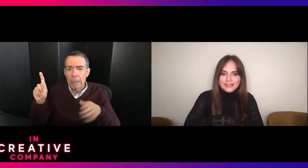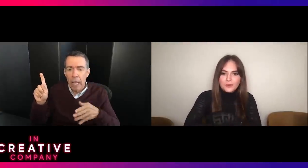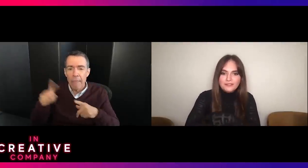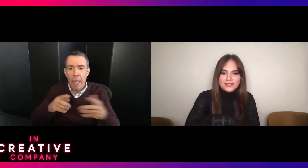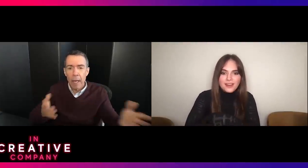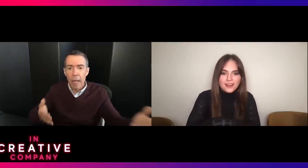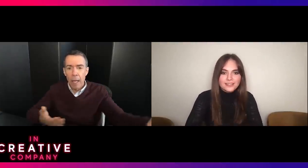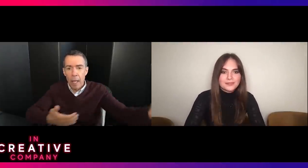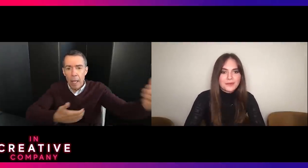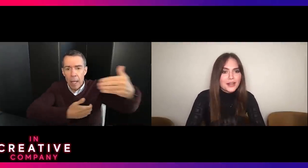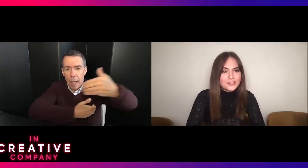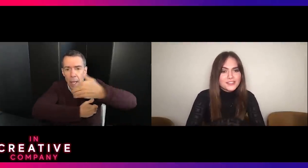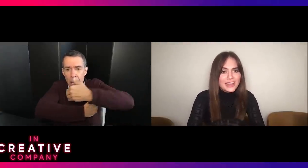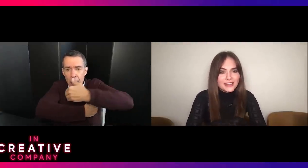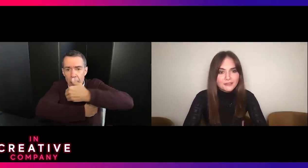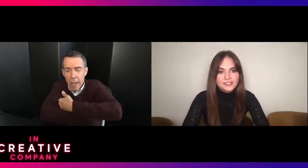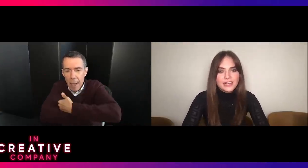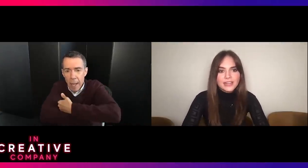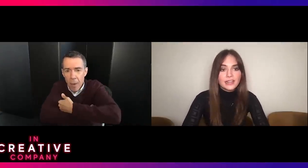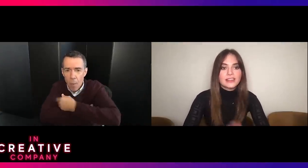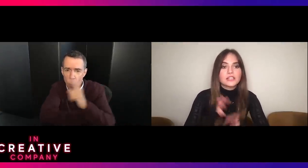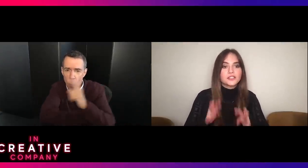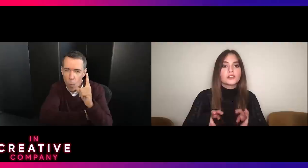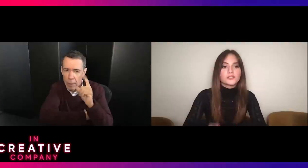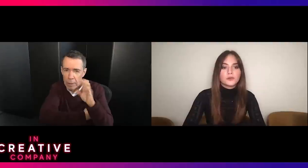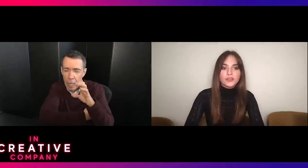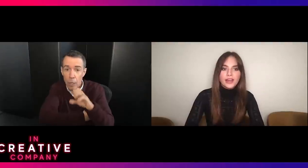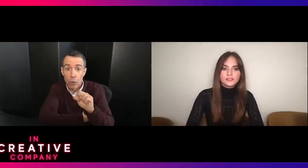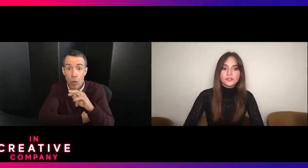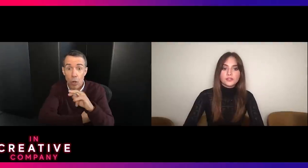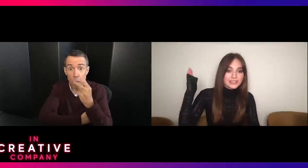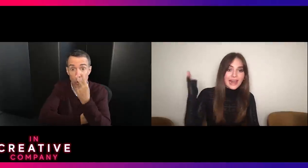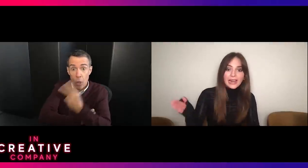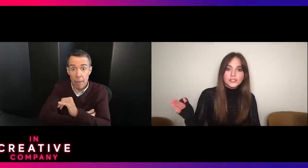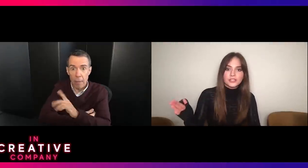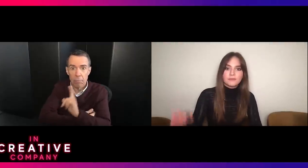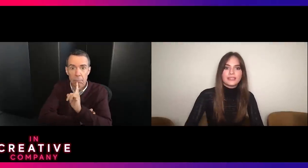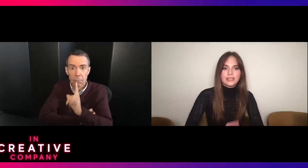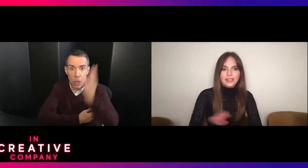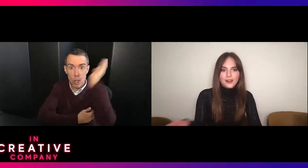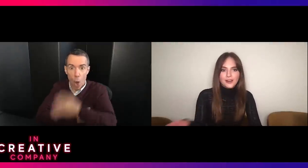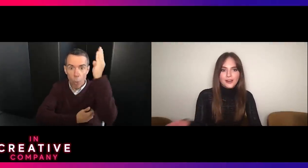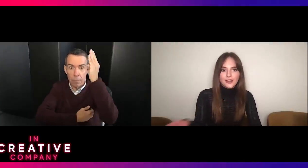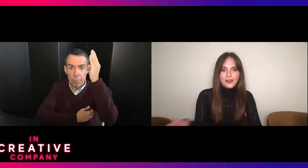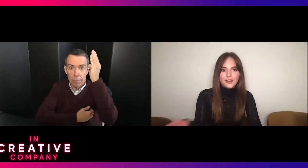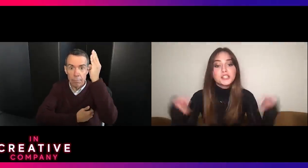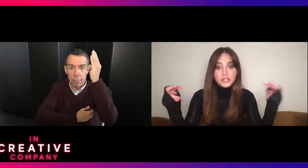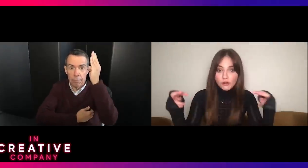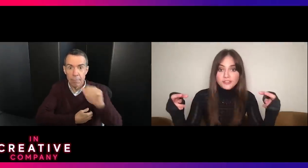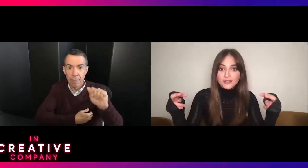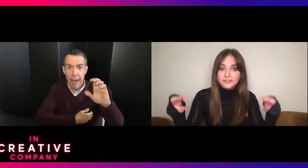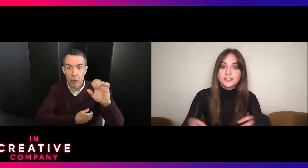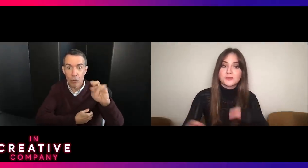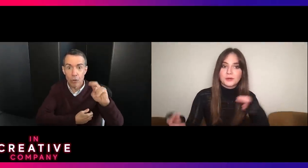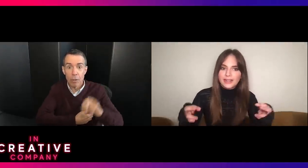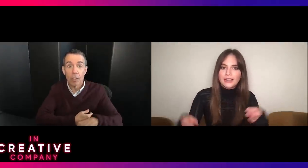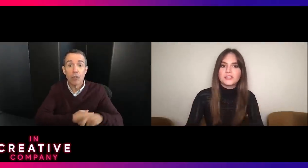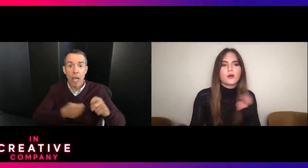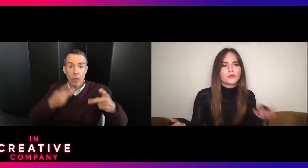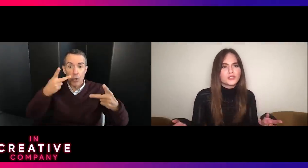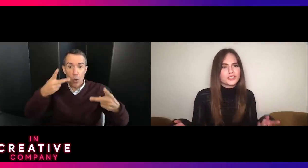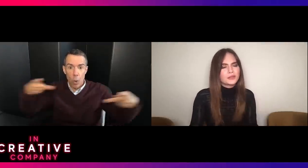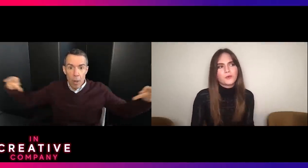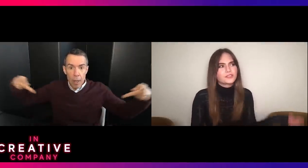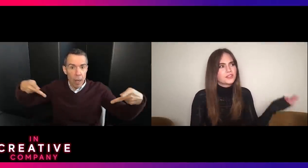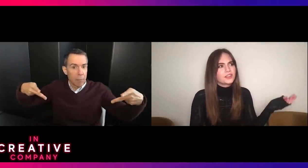folded me into one of his hugs. And we kind of just sat there for a second. And I think Sean saw that. And so she said, "Action," immediately after that. And she cross-covered because we were running